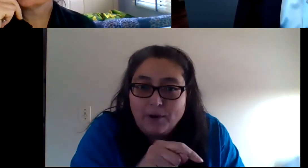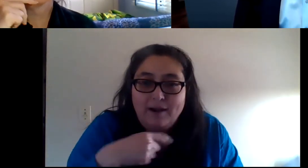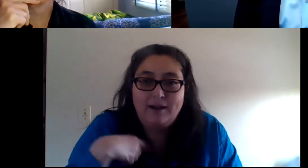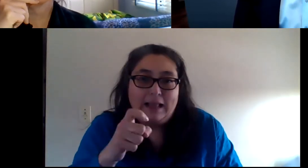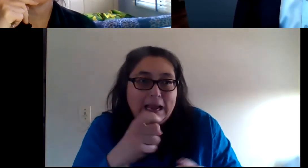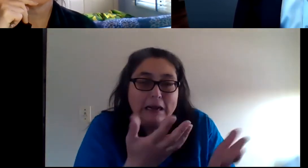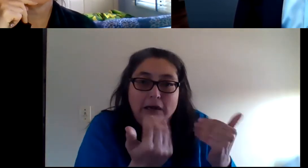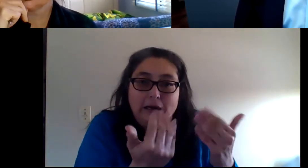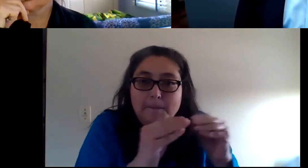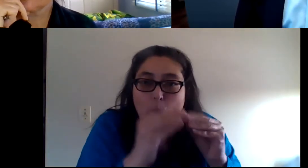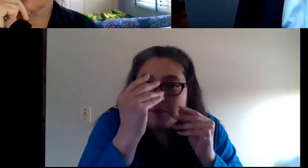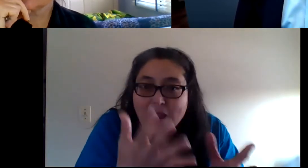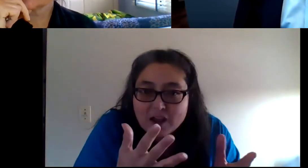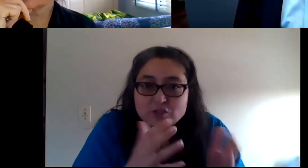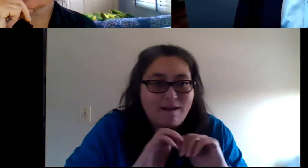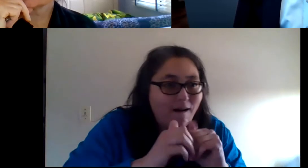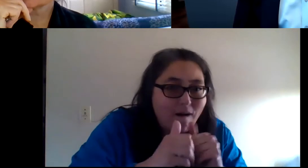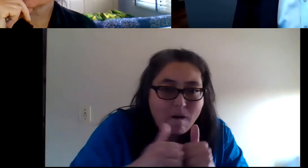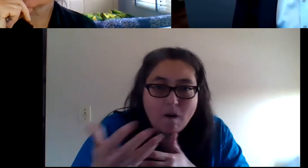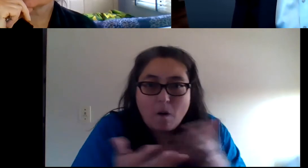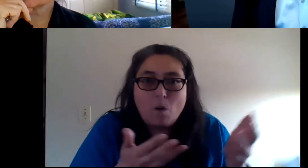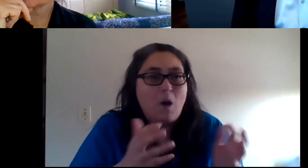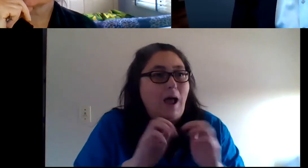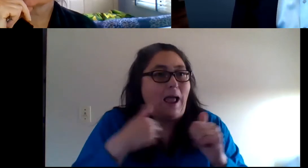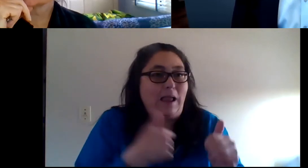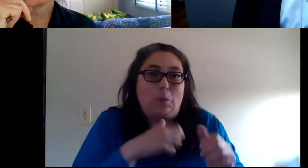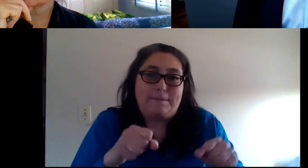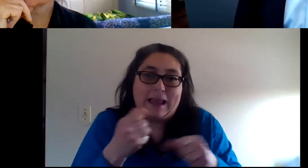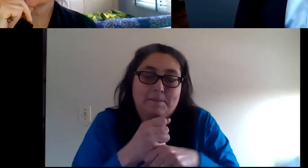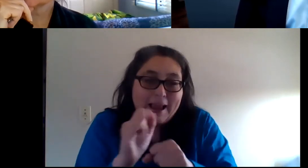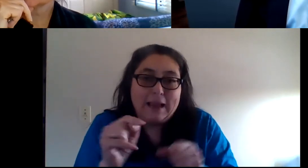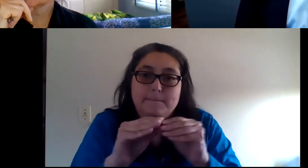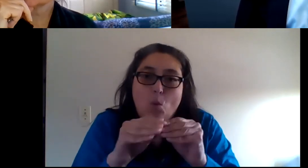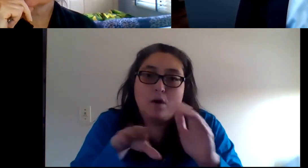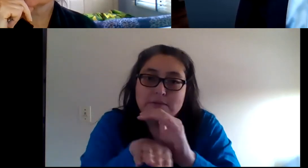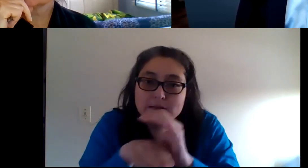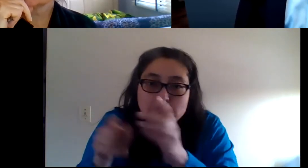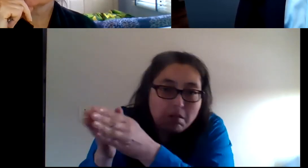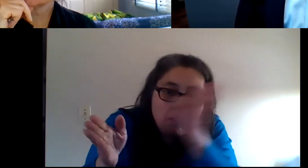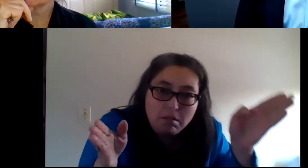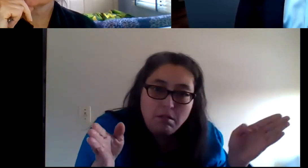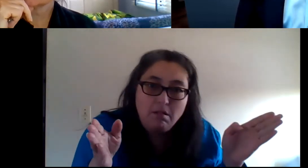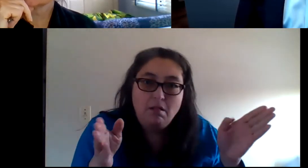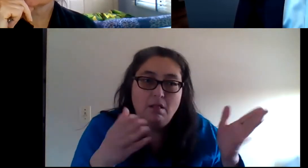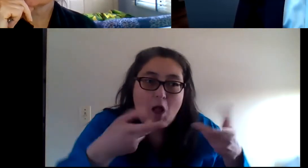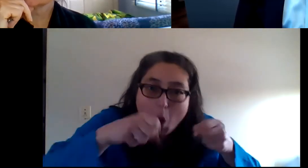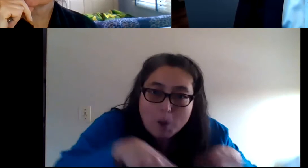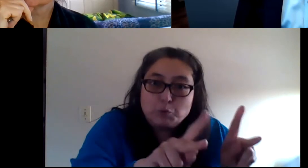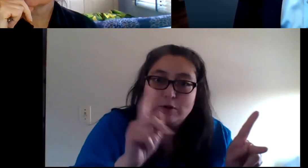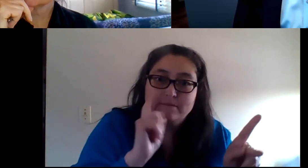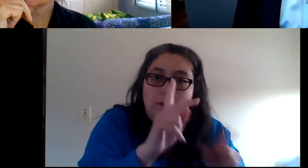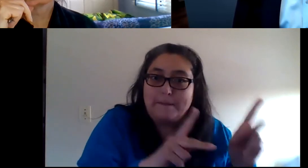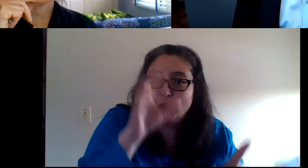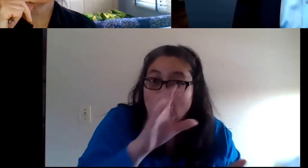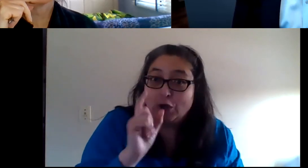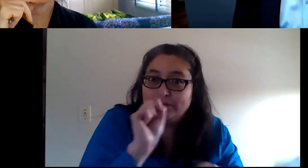know, it's something that needs to be discussed. It's something that we need to talk about, and they may not be comfortable talking about, but creating an opportunity for the